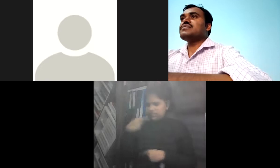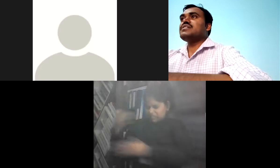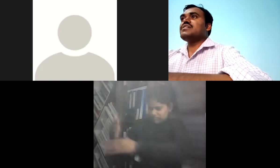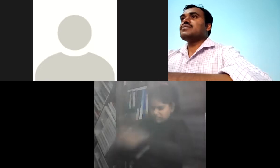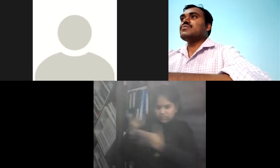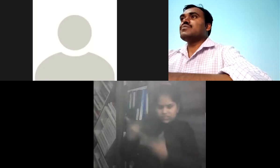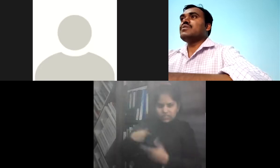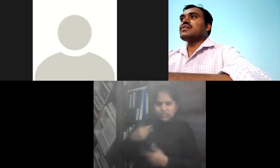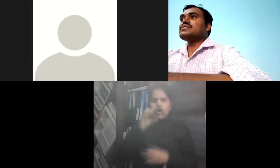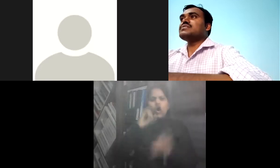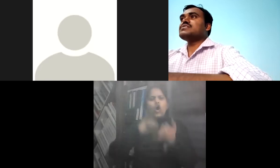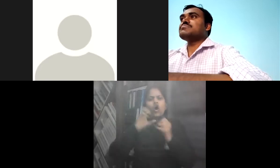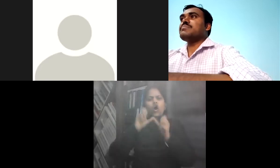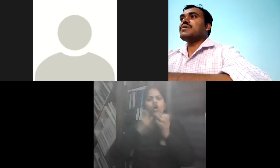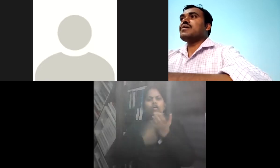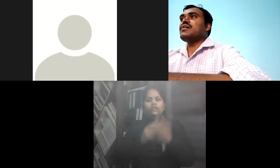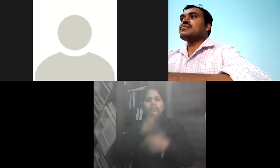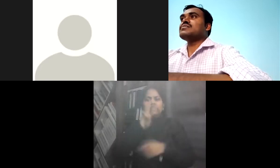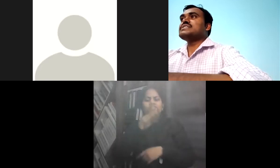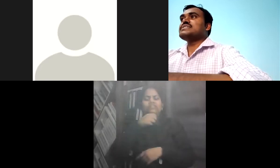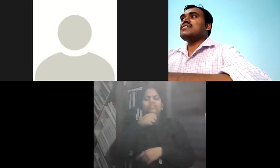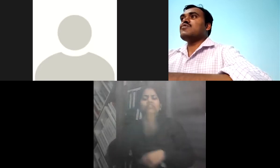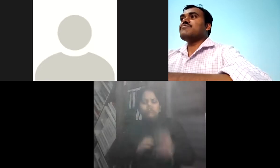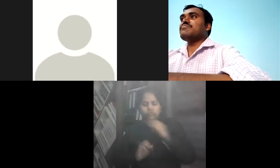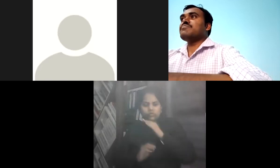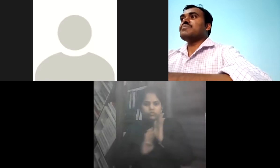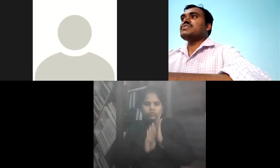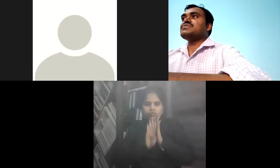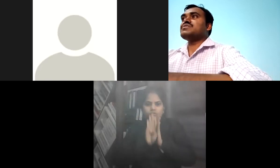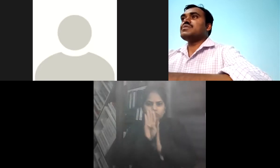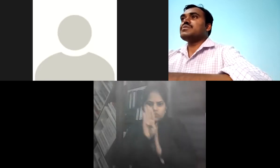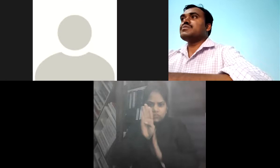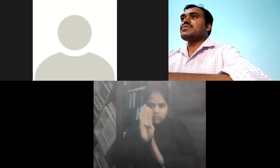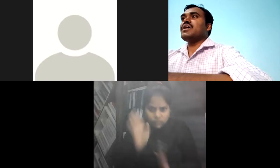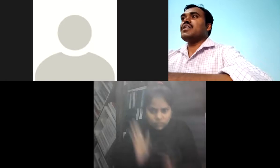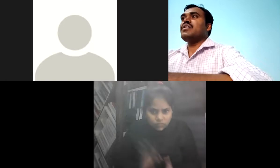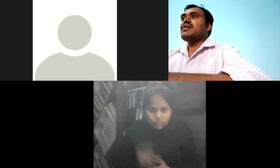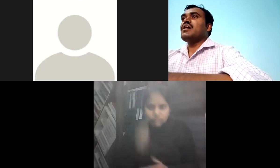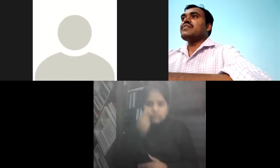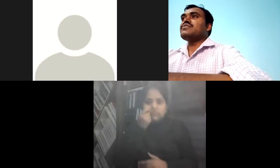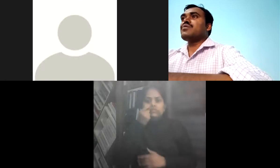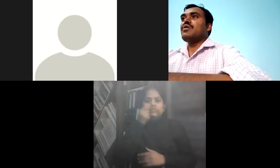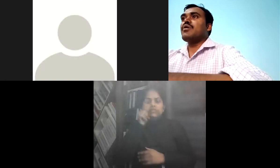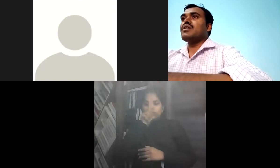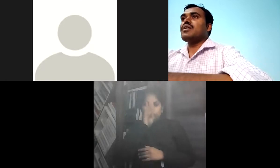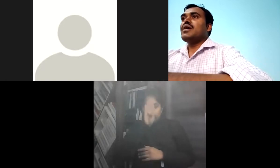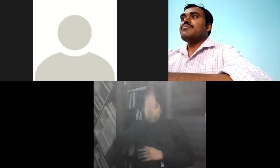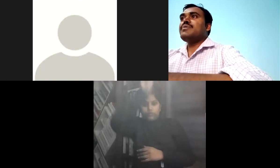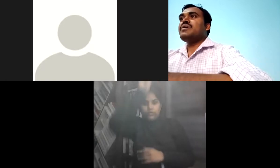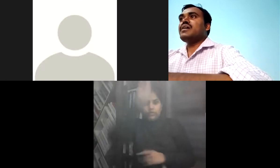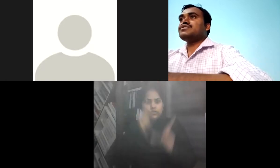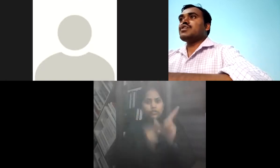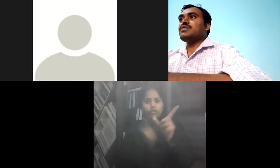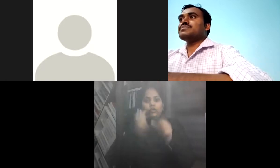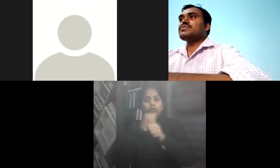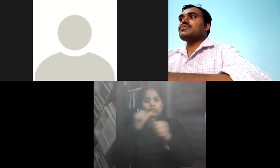at 3-year-old, considers Barbara, a descendant of Prince Eugen, as his role model. Barbara